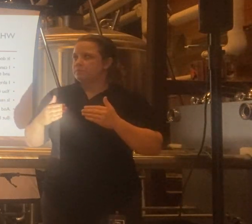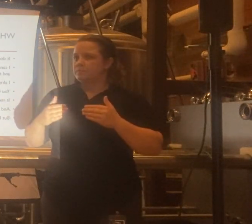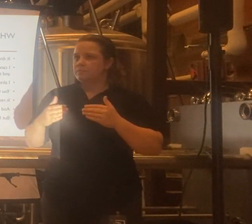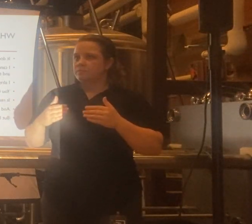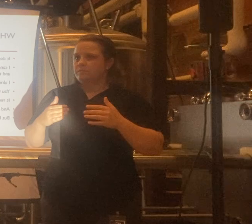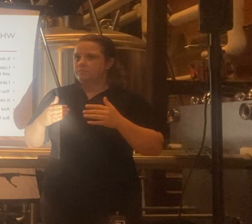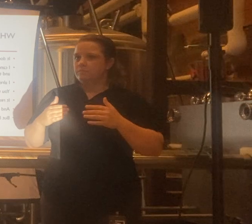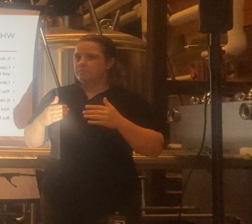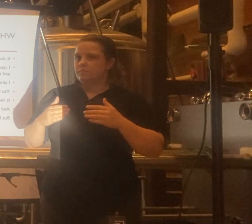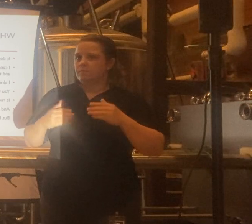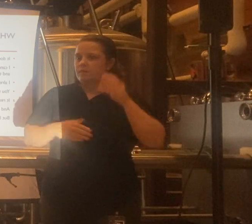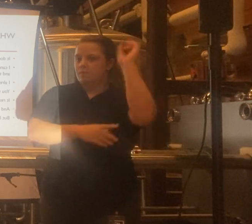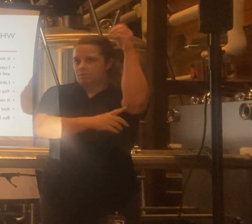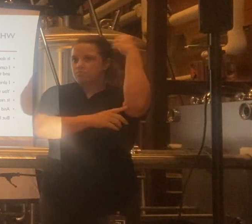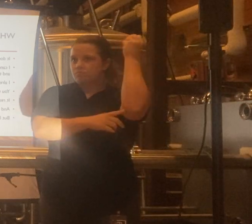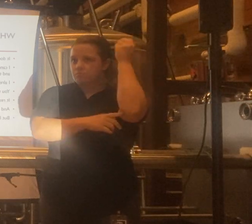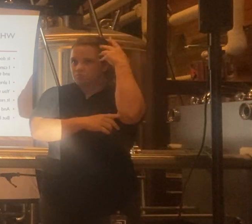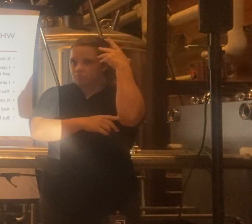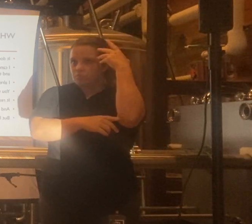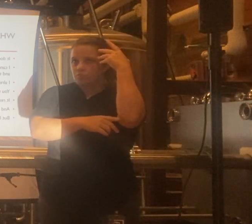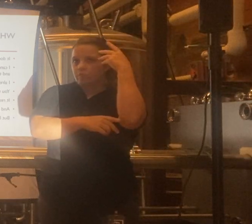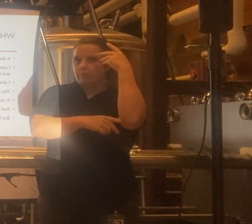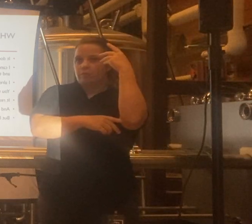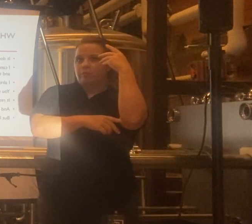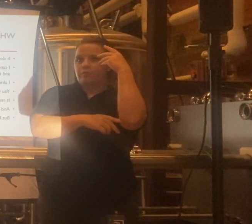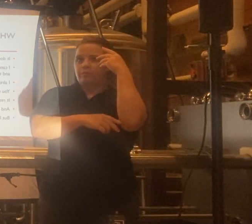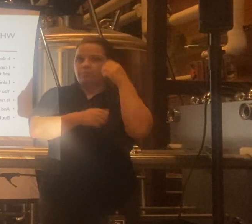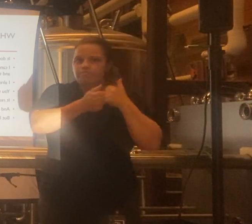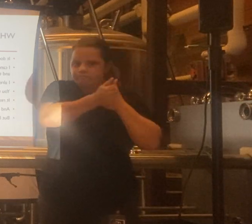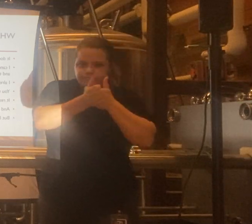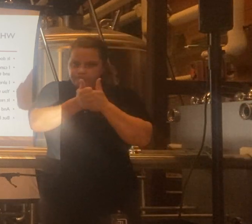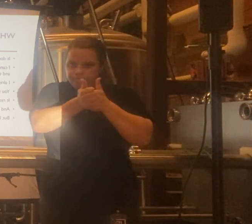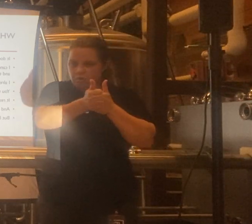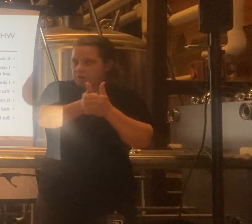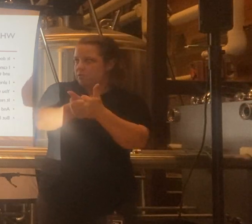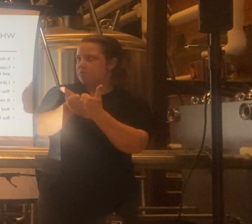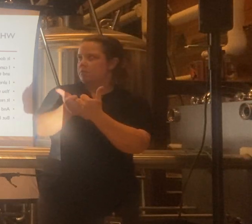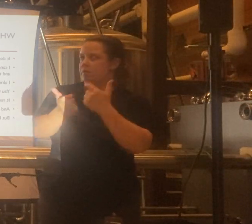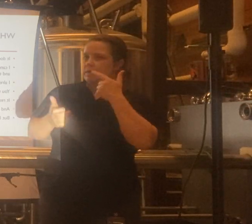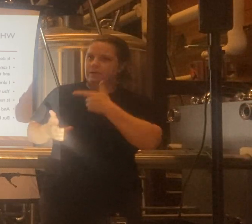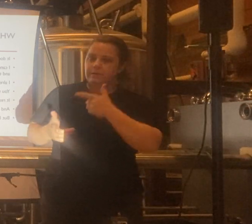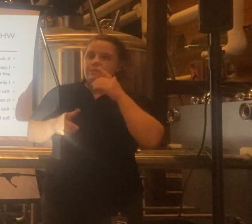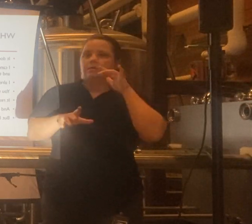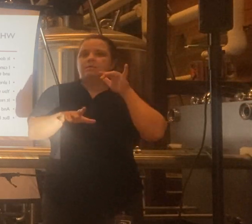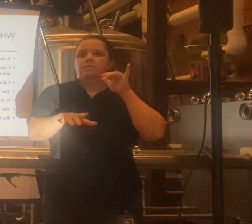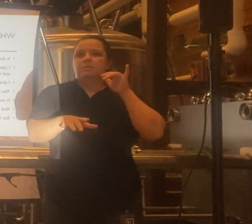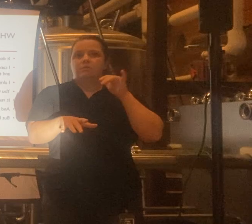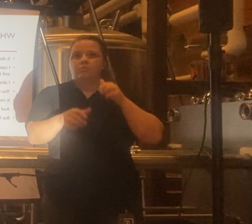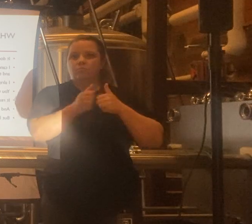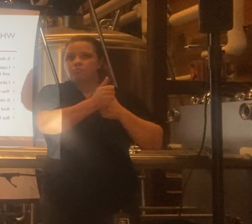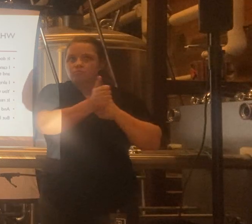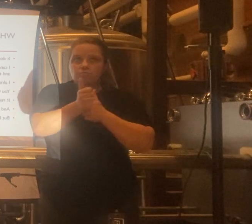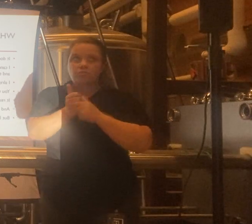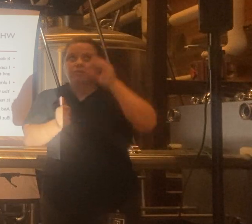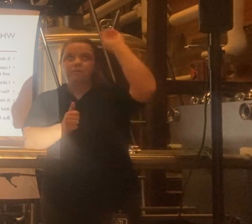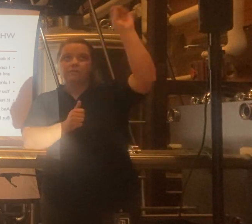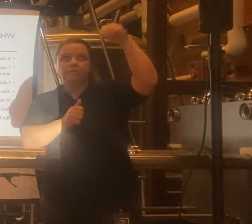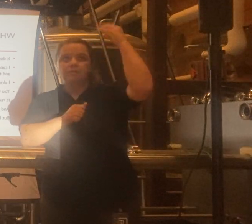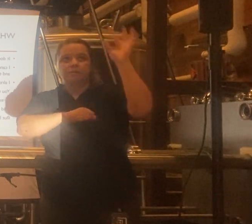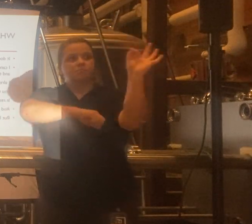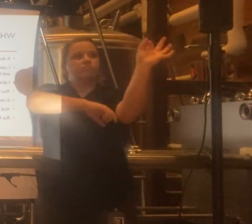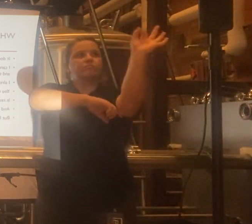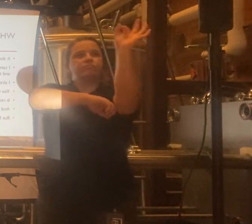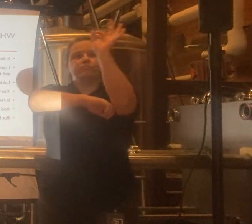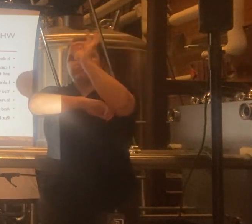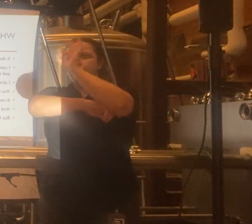solar tracker. Instead of putting them on the roof, we'll see pictures of it, but this thing actually will track the sun during the day. It's very